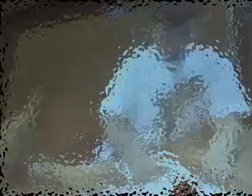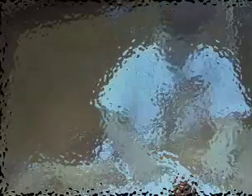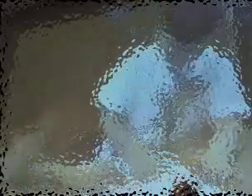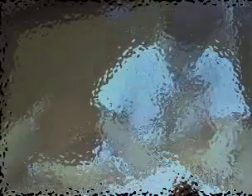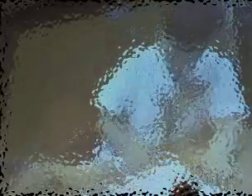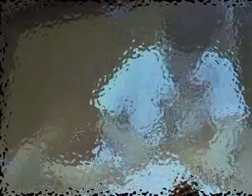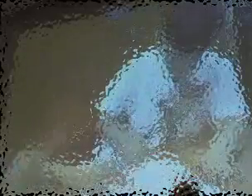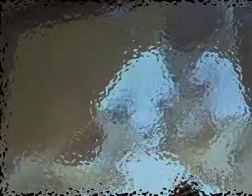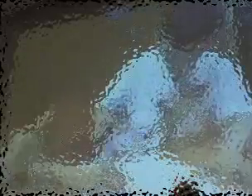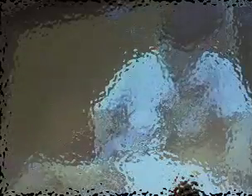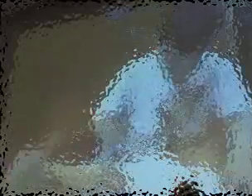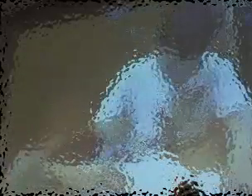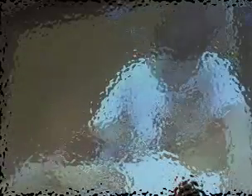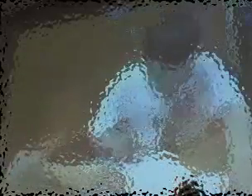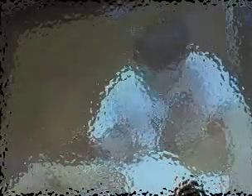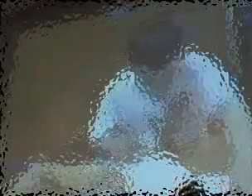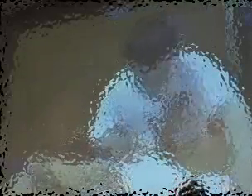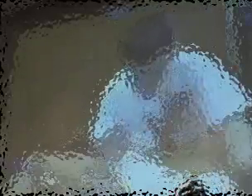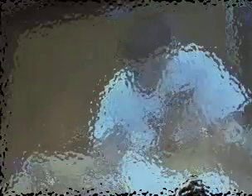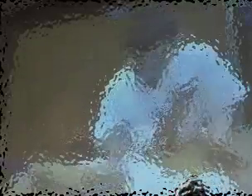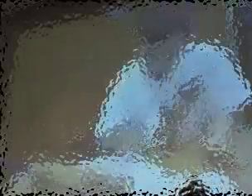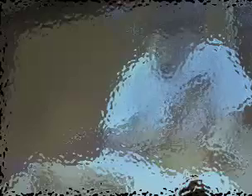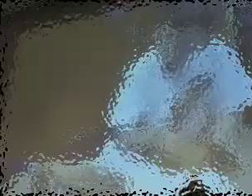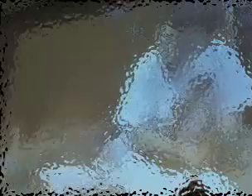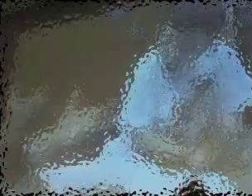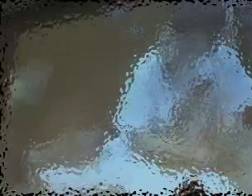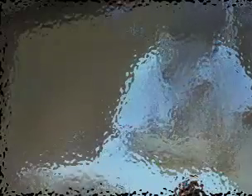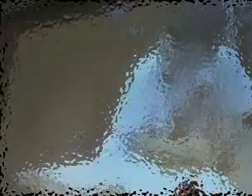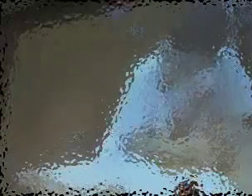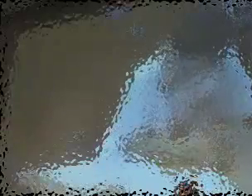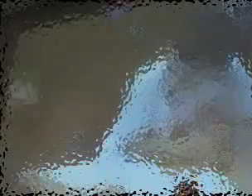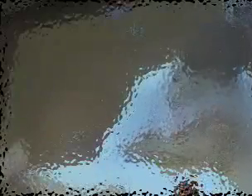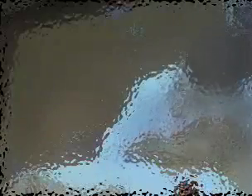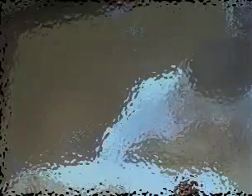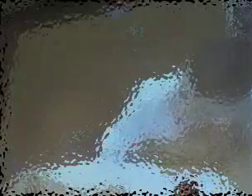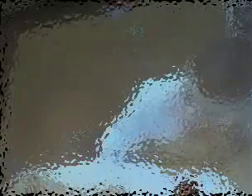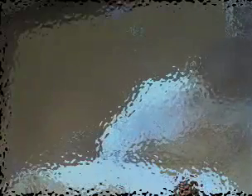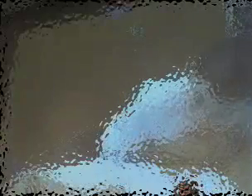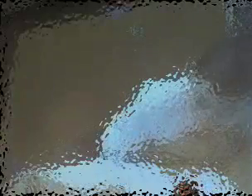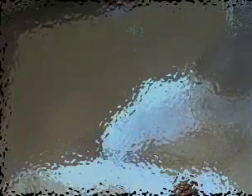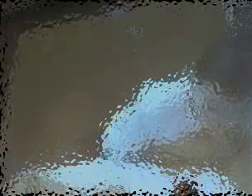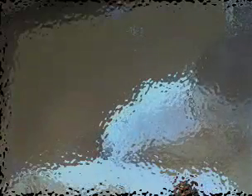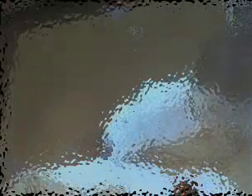This is ridiculous. Look at the length of this thing. Are you kidding me? That's exactly